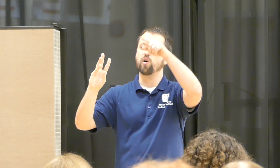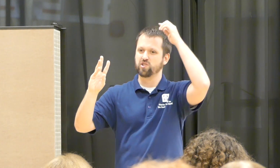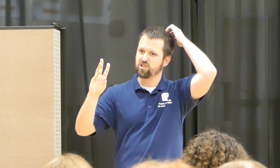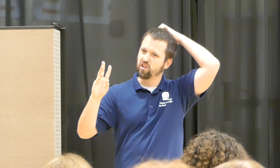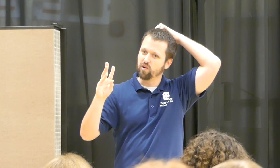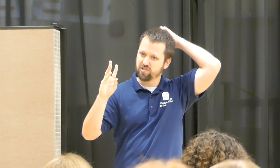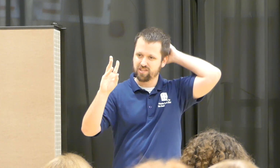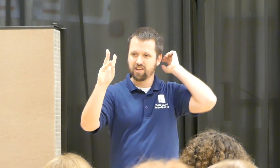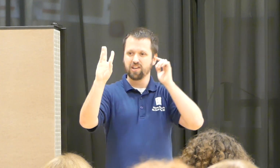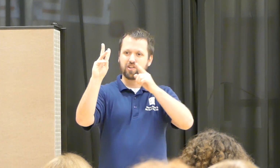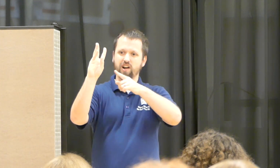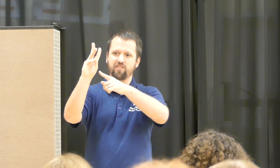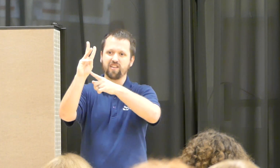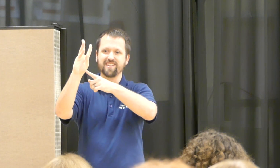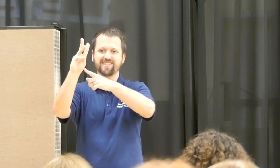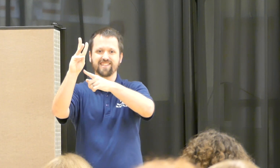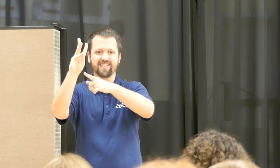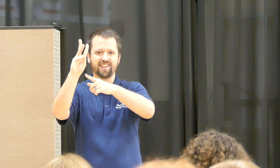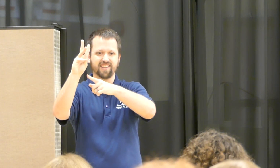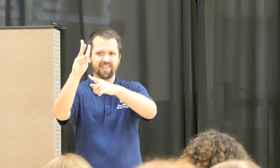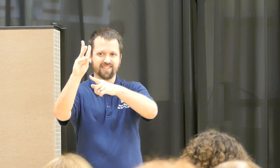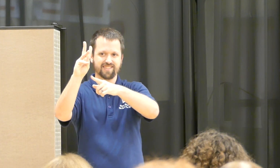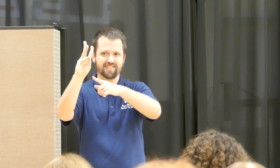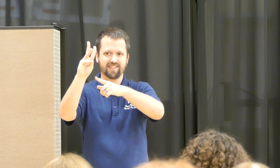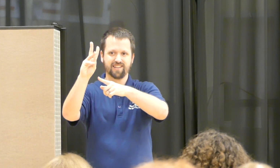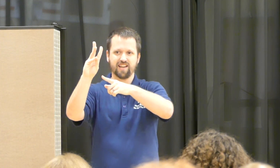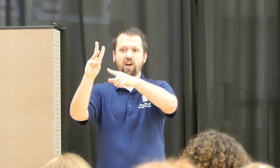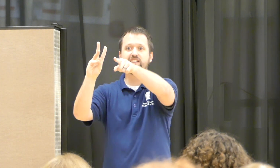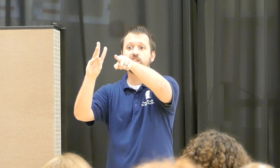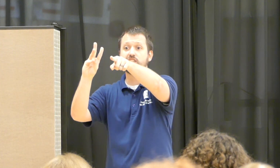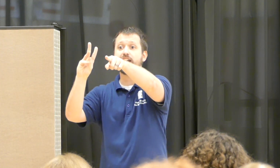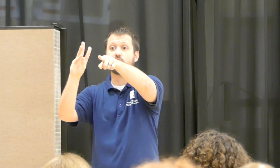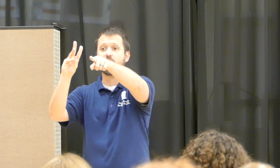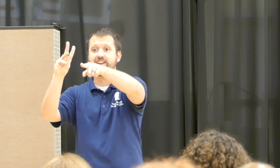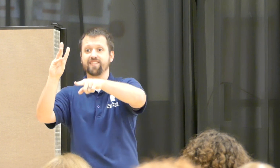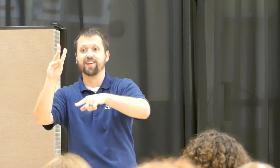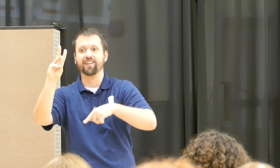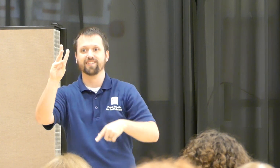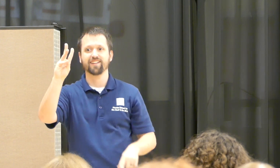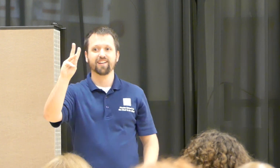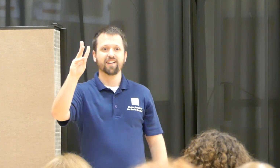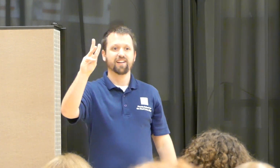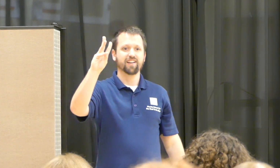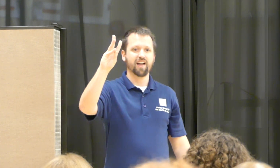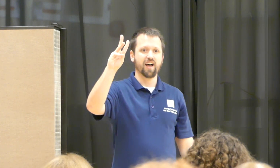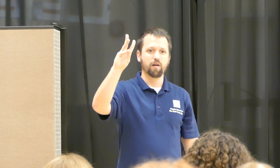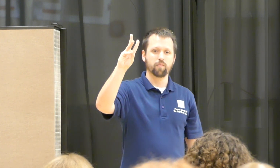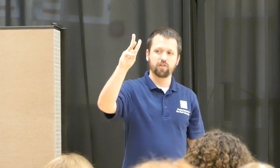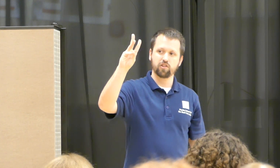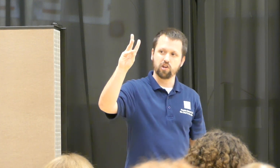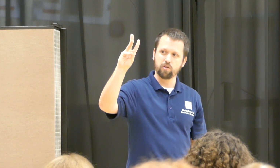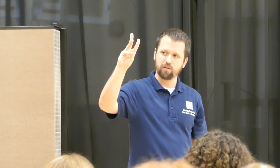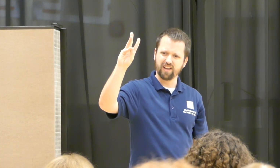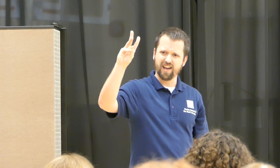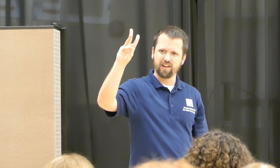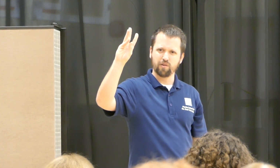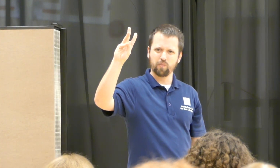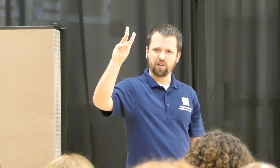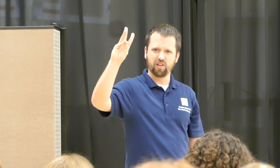close. You can also sign 16 like this. I'll get to that other way in a second. So you like kind of wiggle.